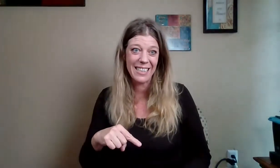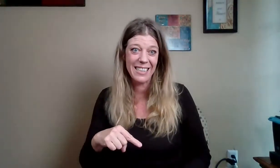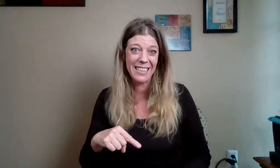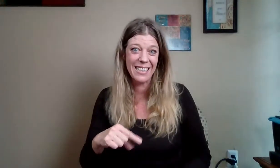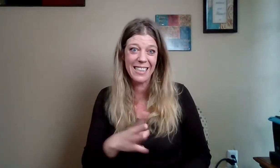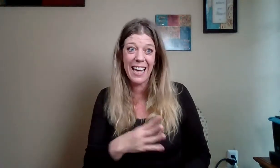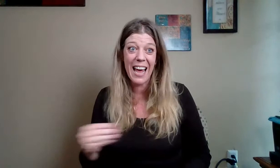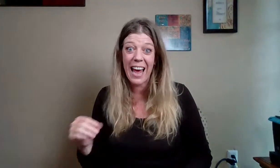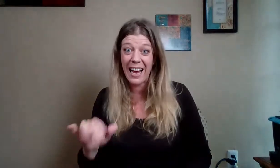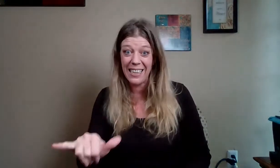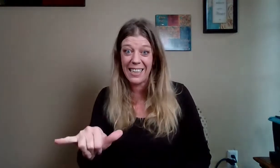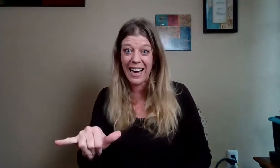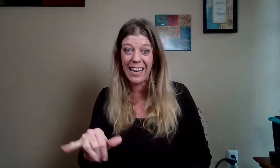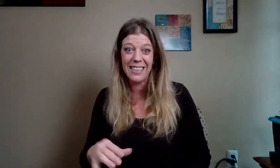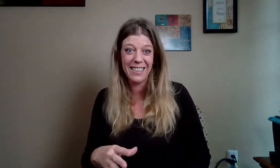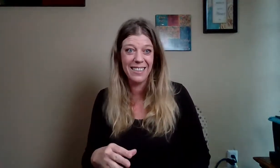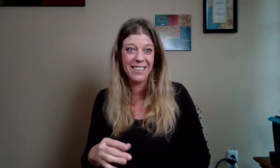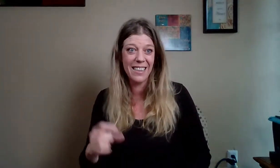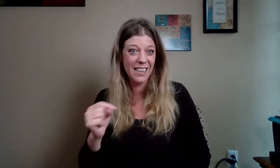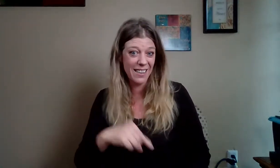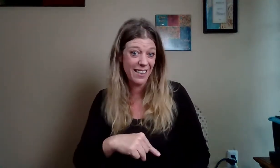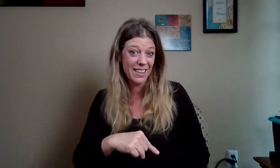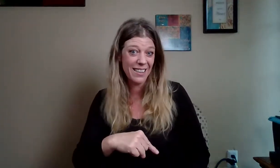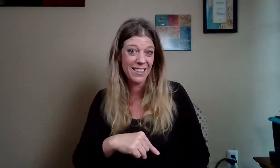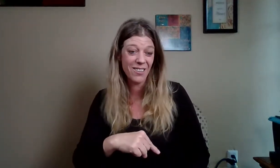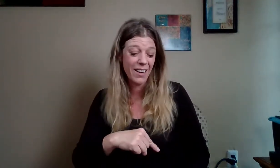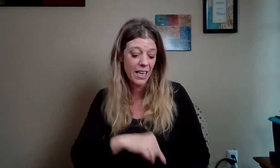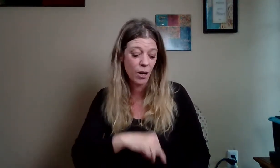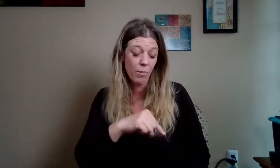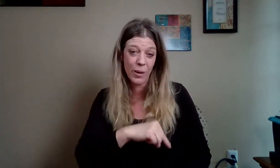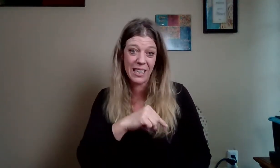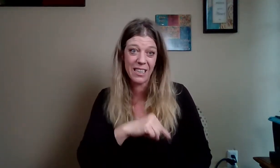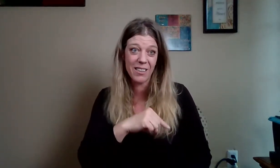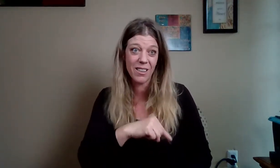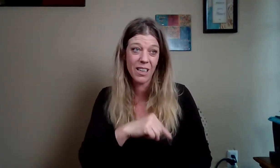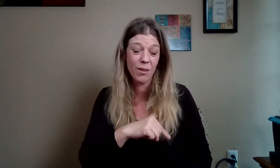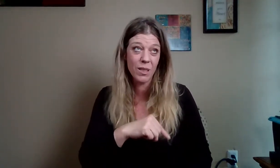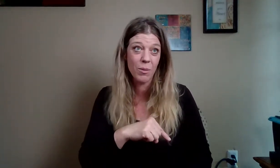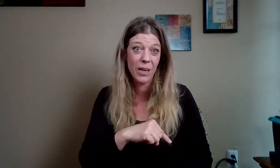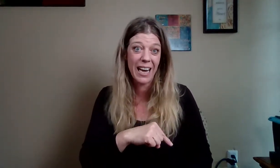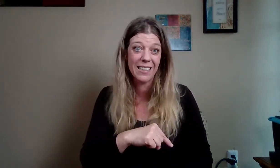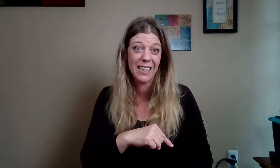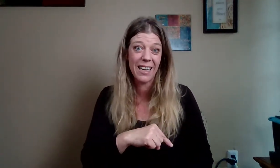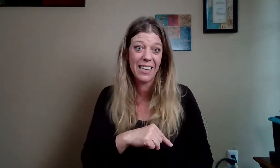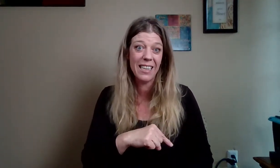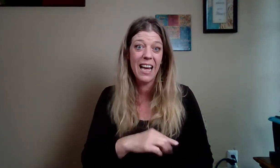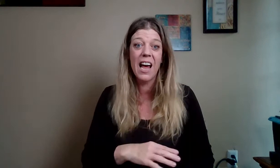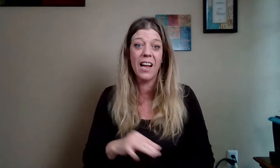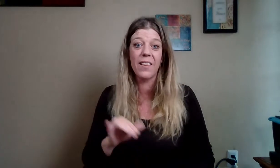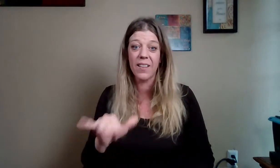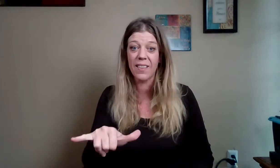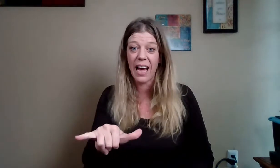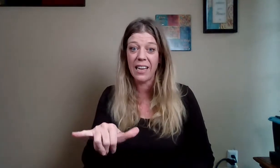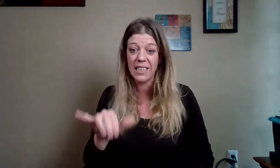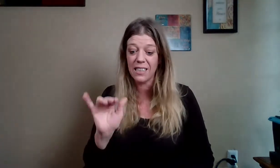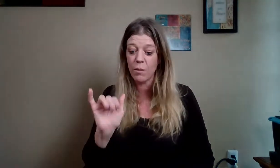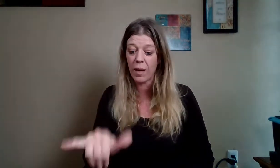This and that. This is right here. Point to your support hand side. And then that is a